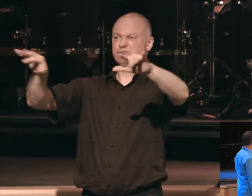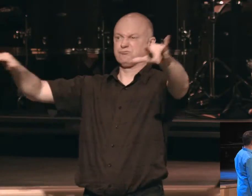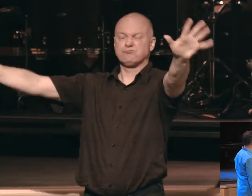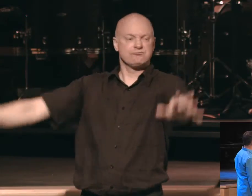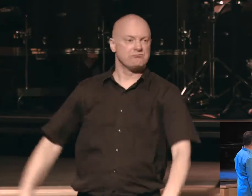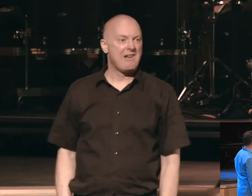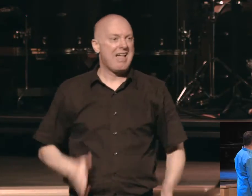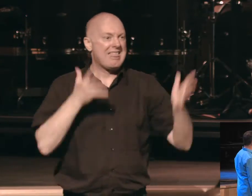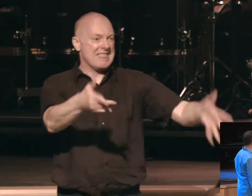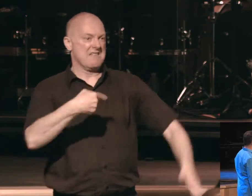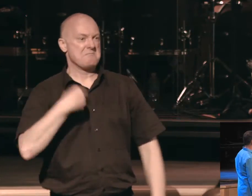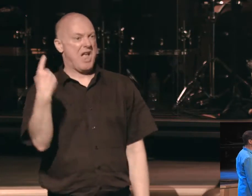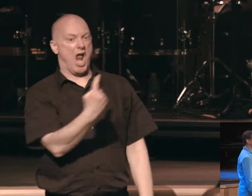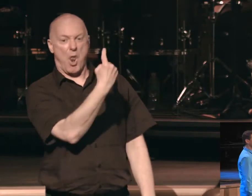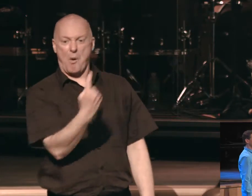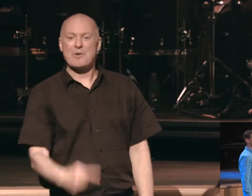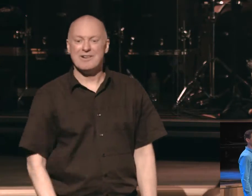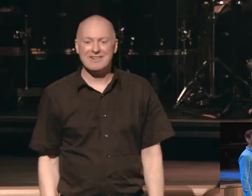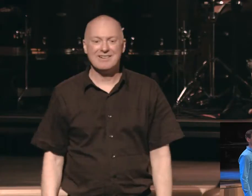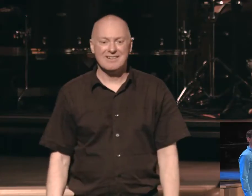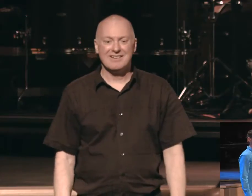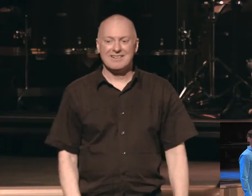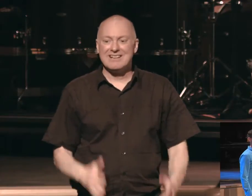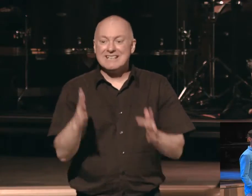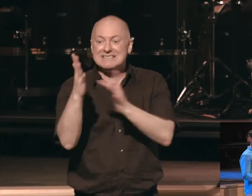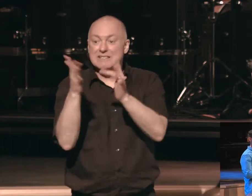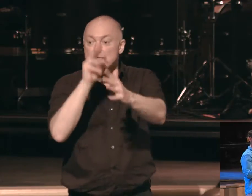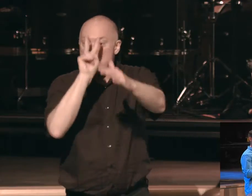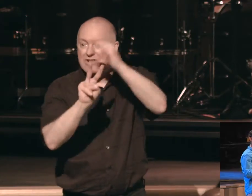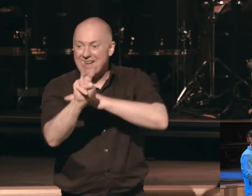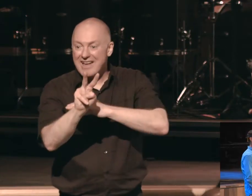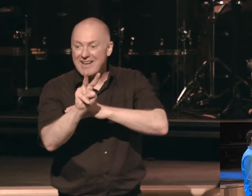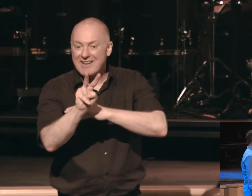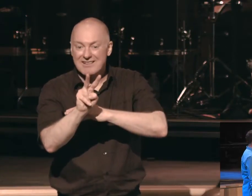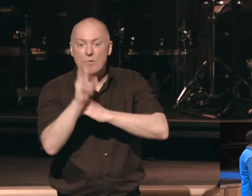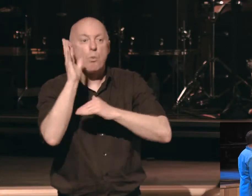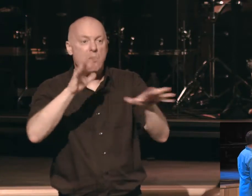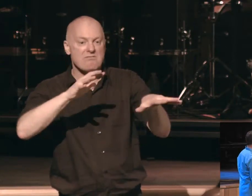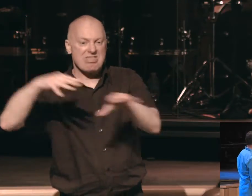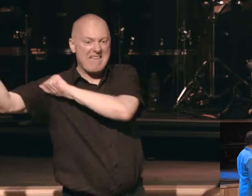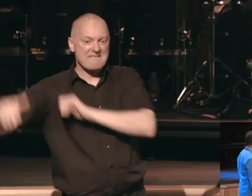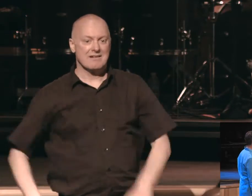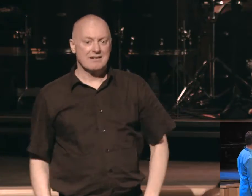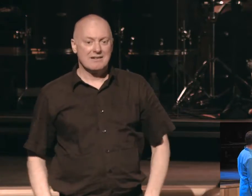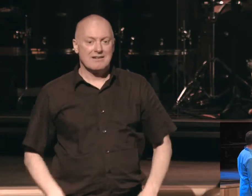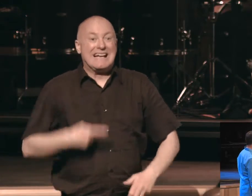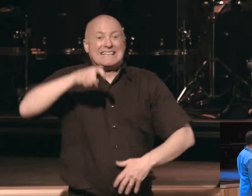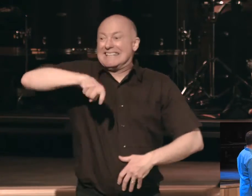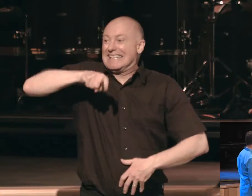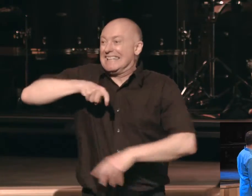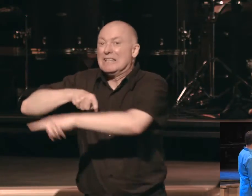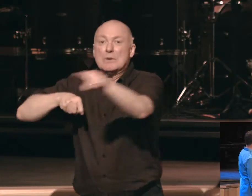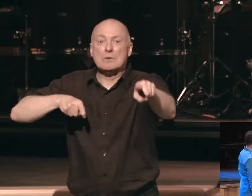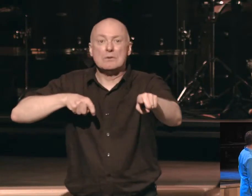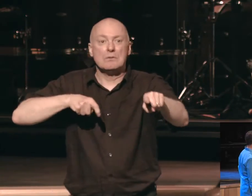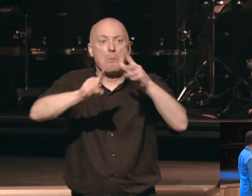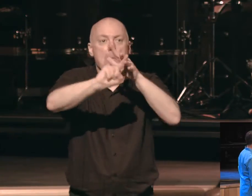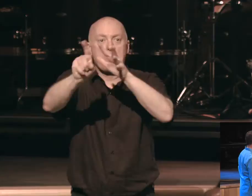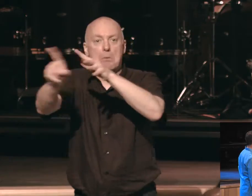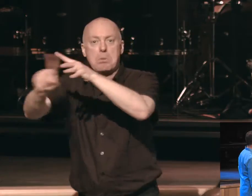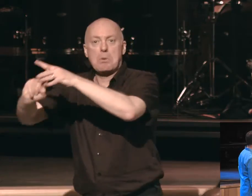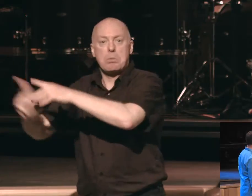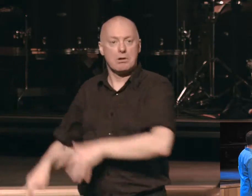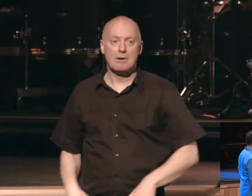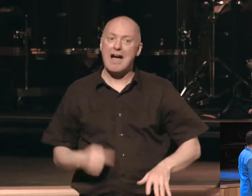home and will leave me alone. See, he's predicting that they will leave him at his kind of moment of most need. He goes, yet I'm not alone,